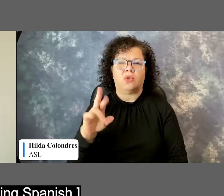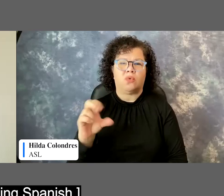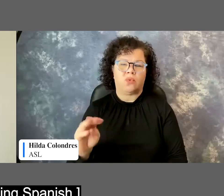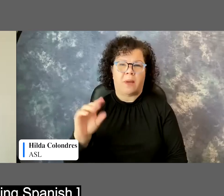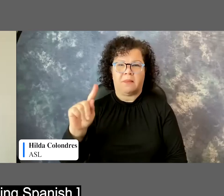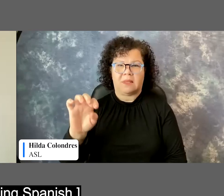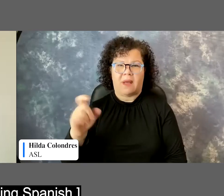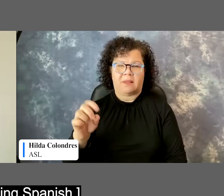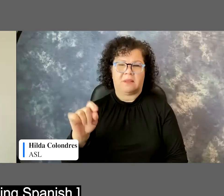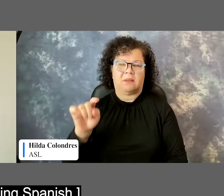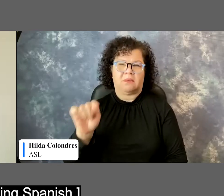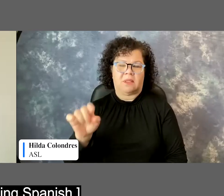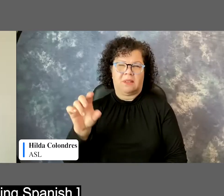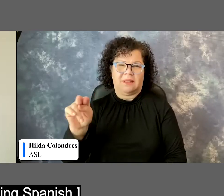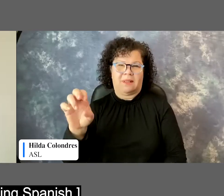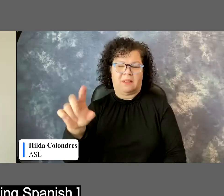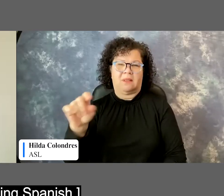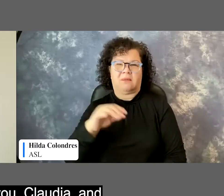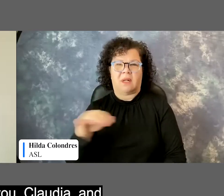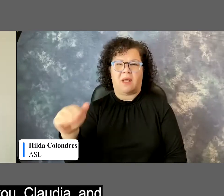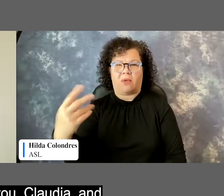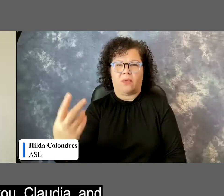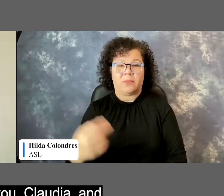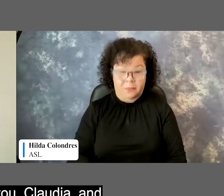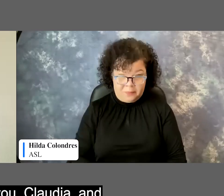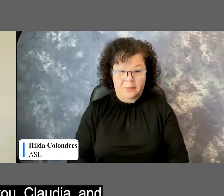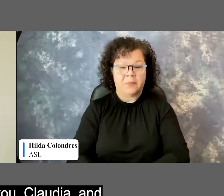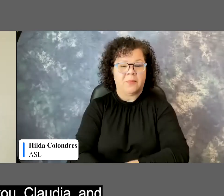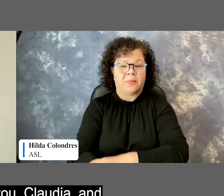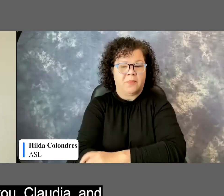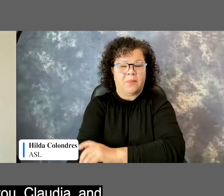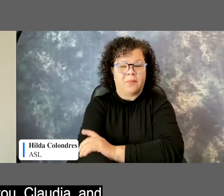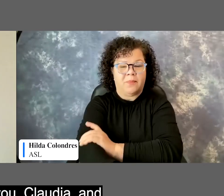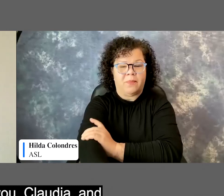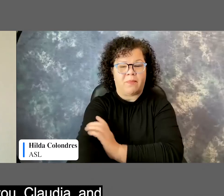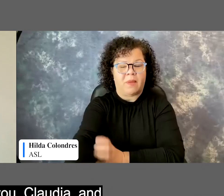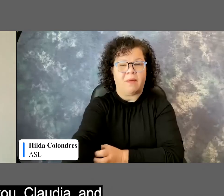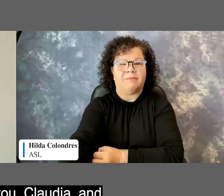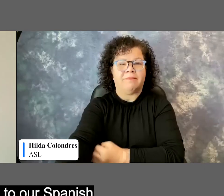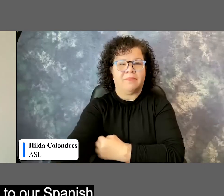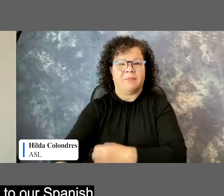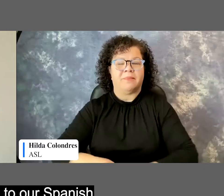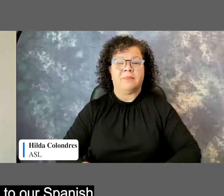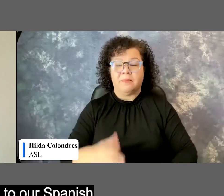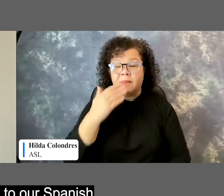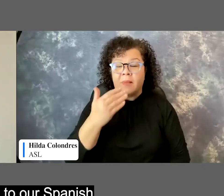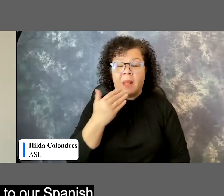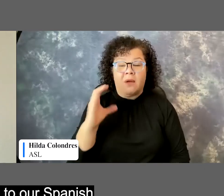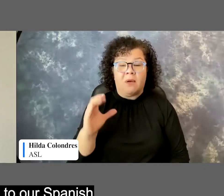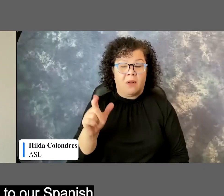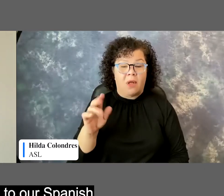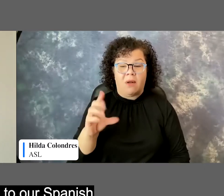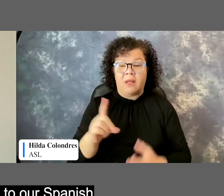http://www.streamtextnet player 2. Gracias. Thank you, Claudia, and thank you to our Spanish interpreters, Claudia